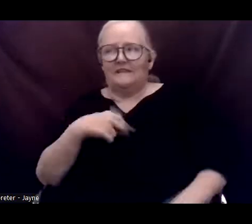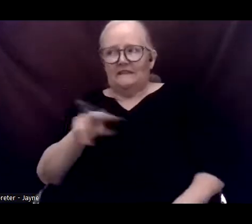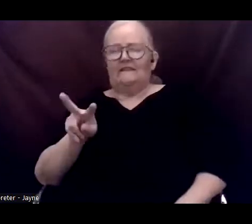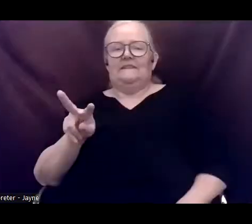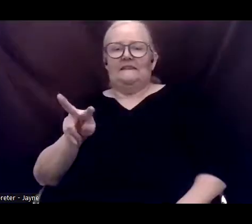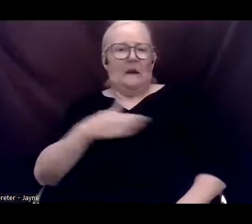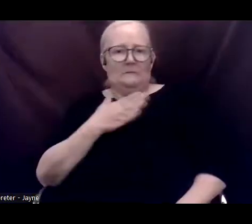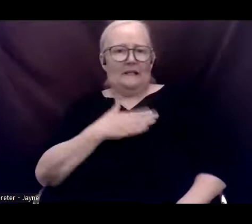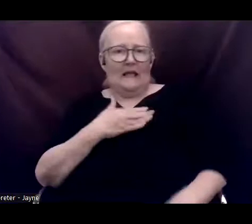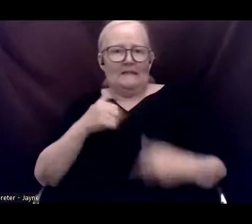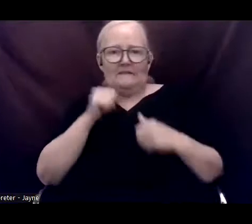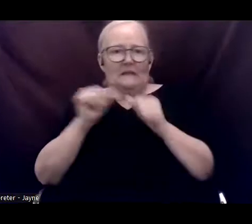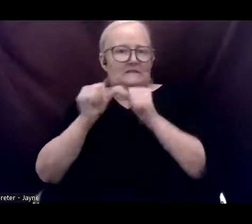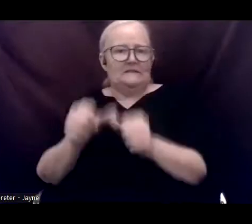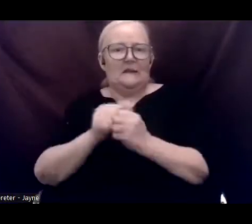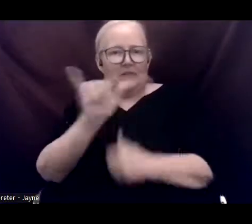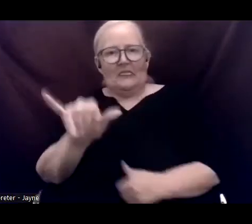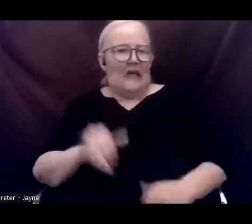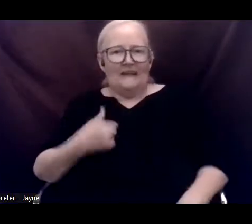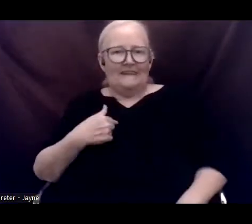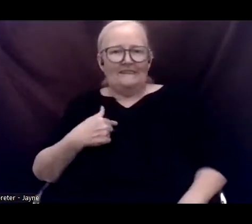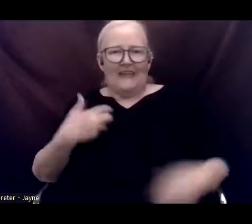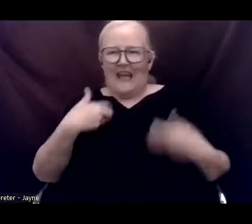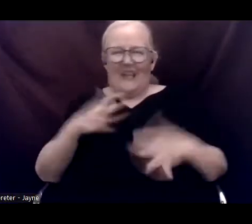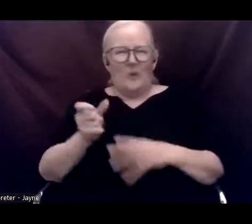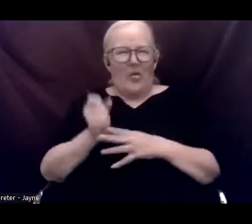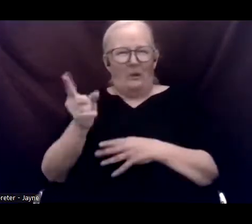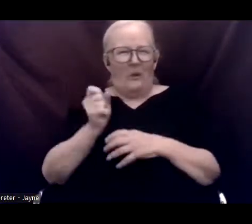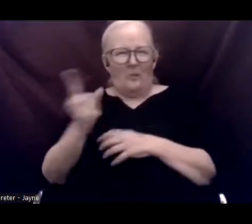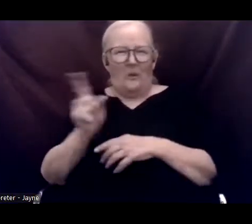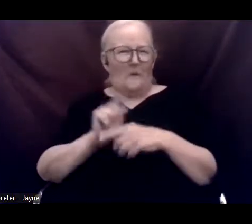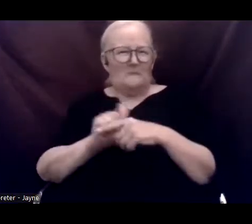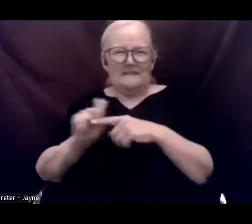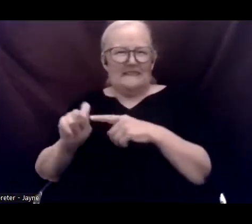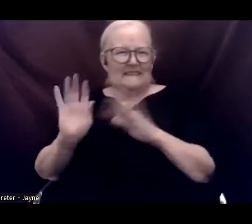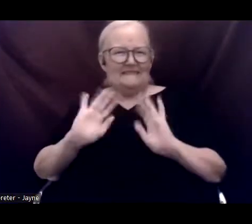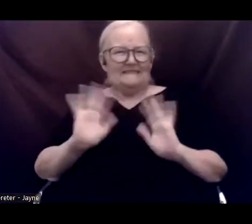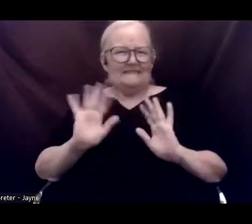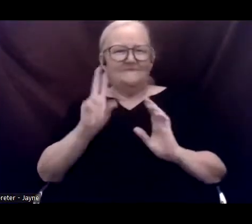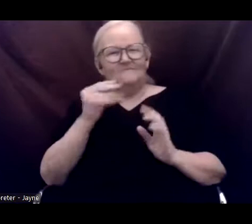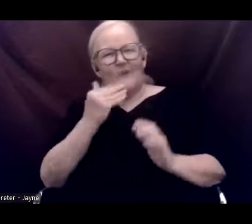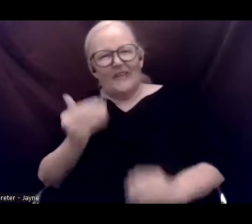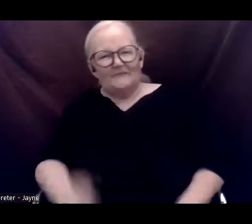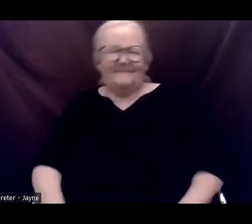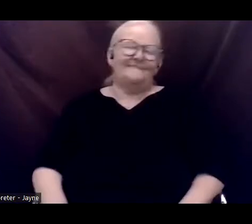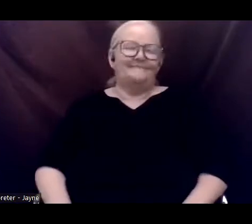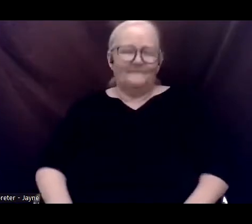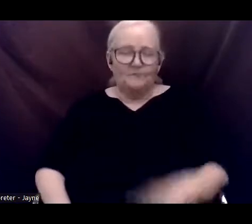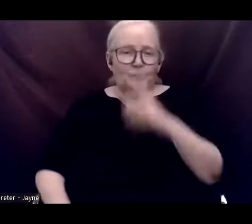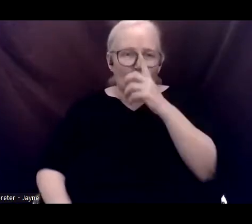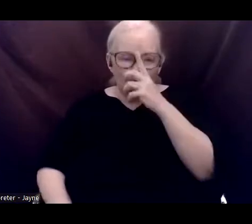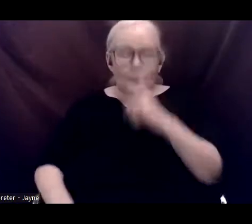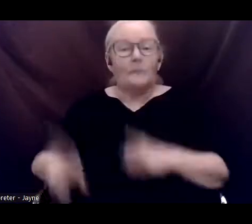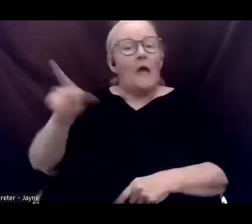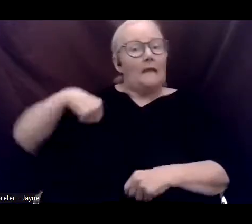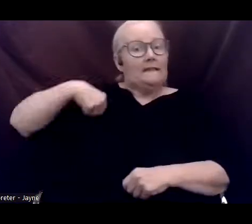anymore. I don't want to be throwing beans at anybody. Oh, thank you. In Scotland